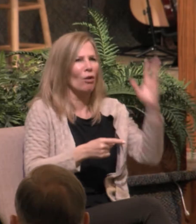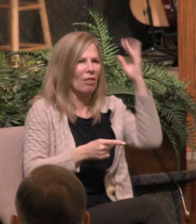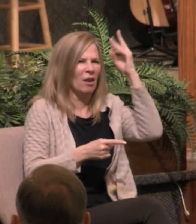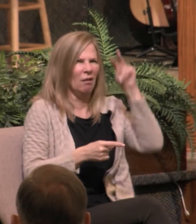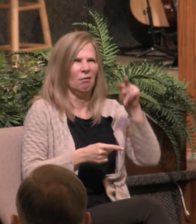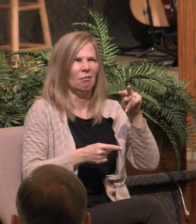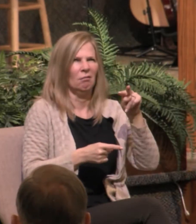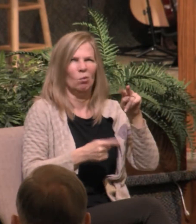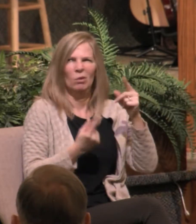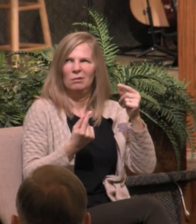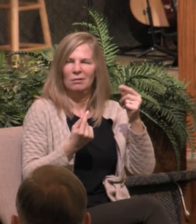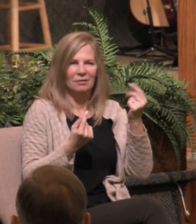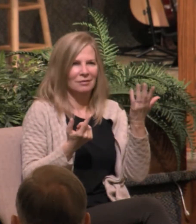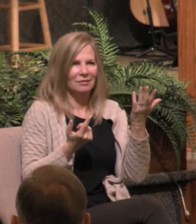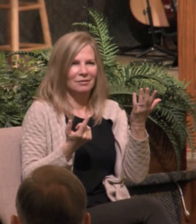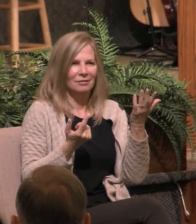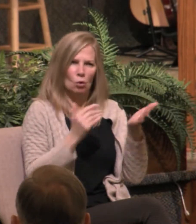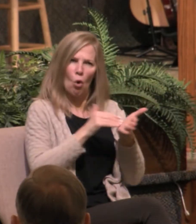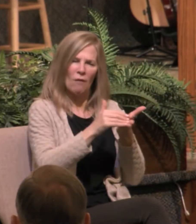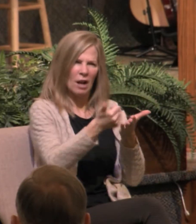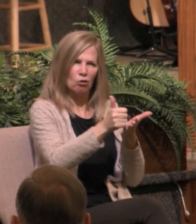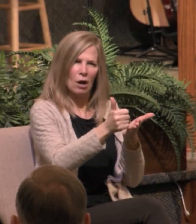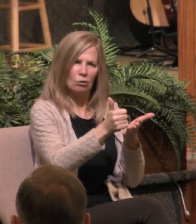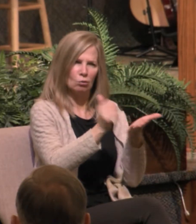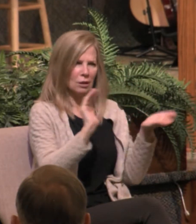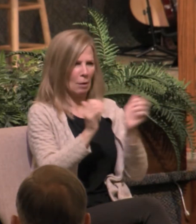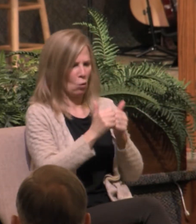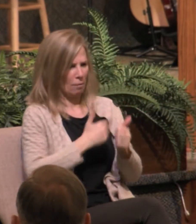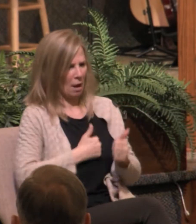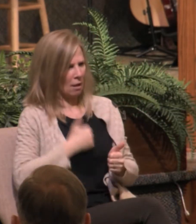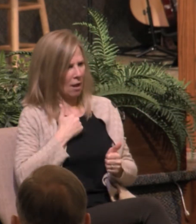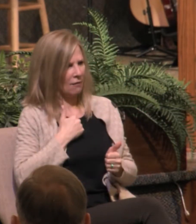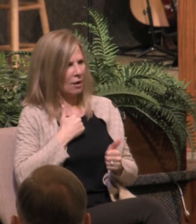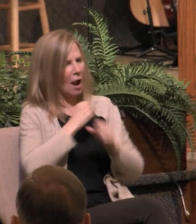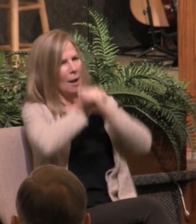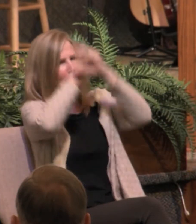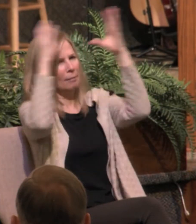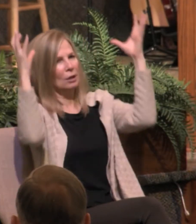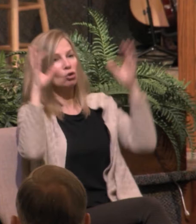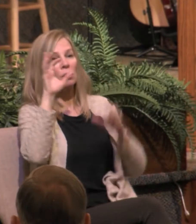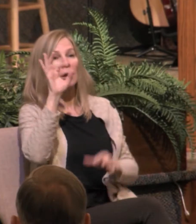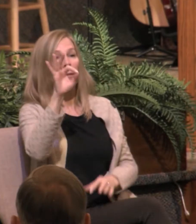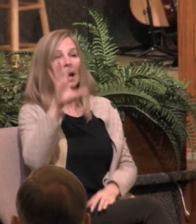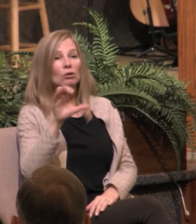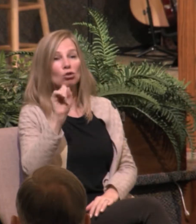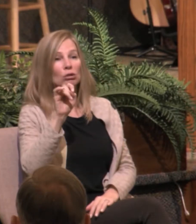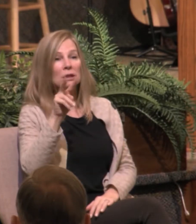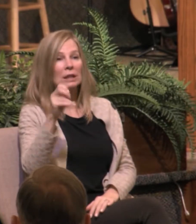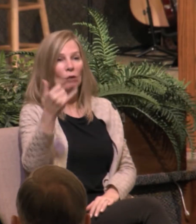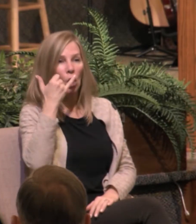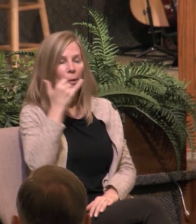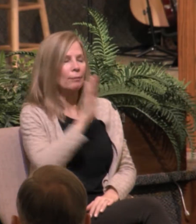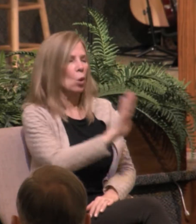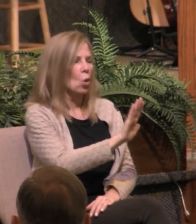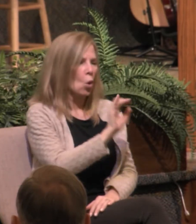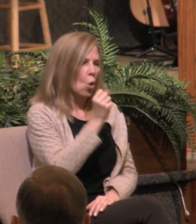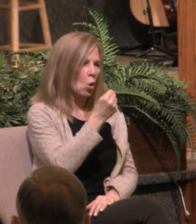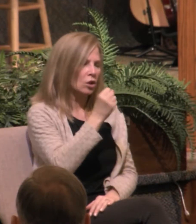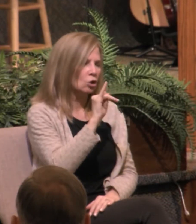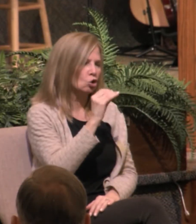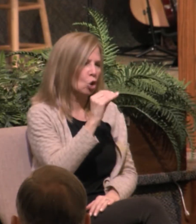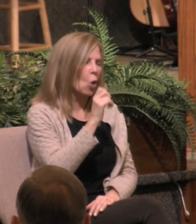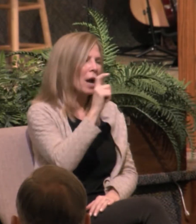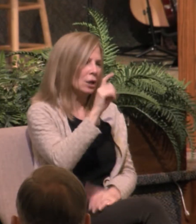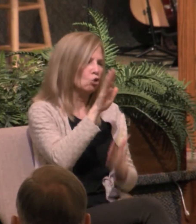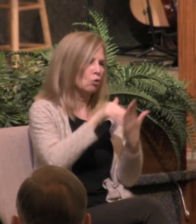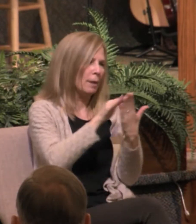I often reduce these things to my life now, and I can just picture Steve calling me, "Hey, Joe, hold on a second. I need to tell you something to do. I need you